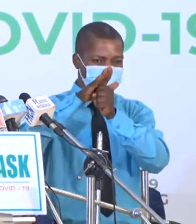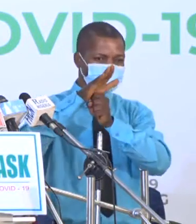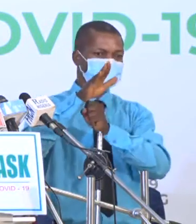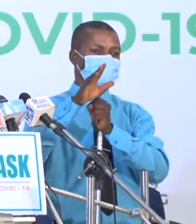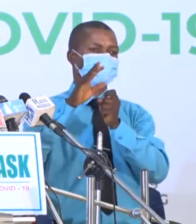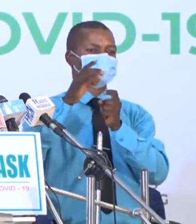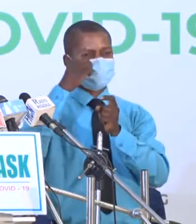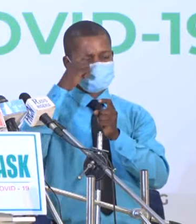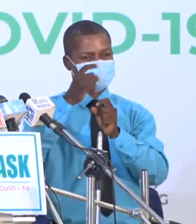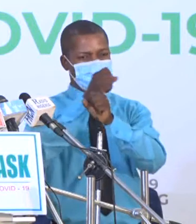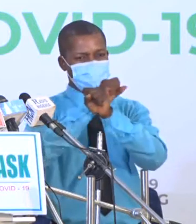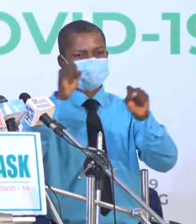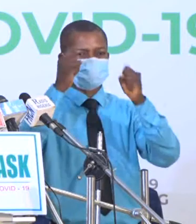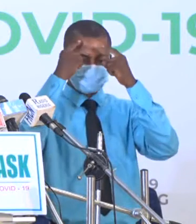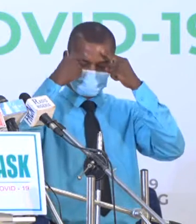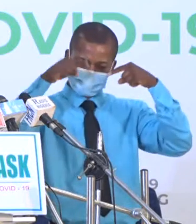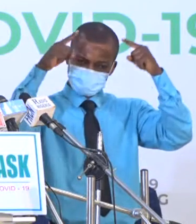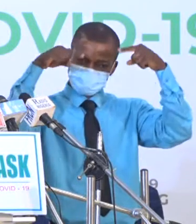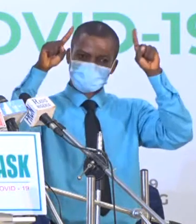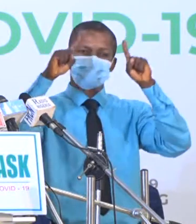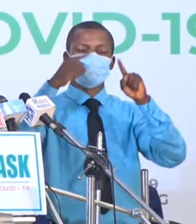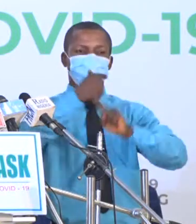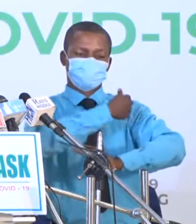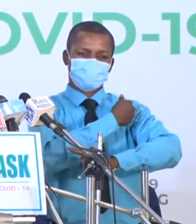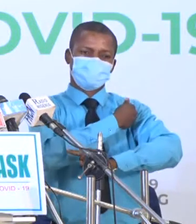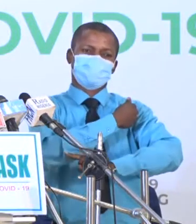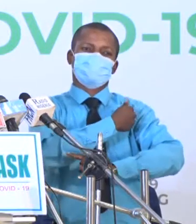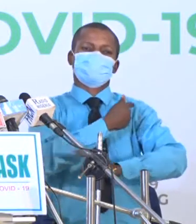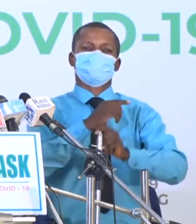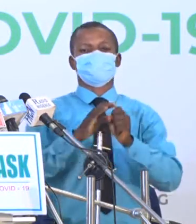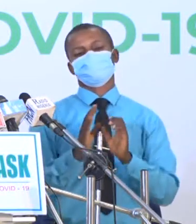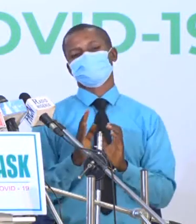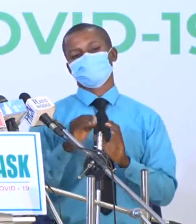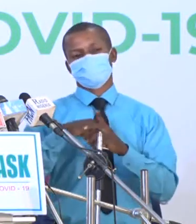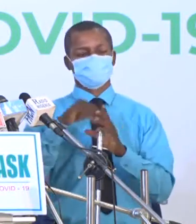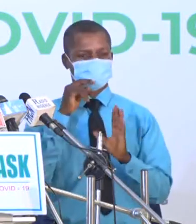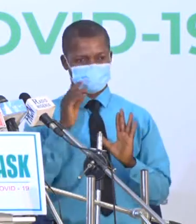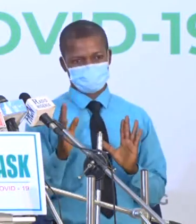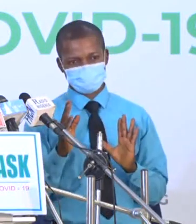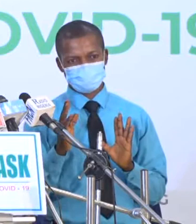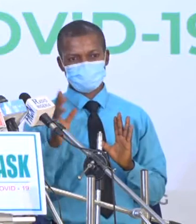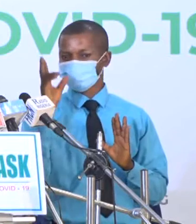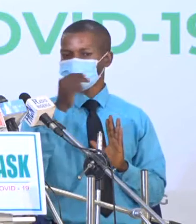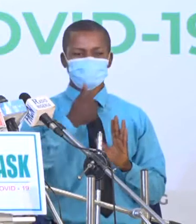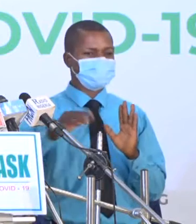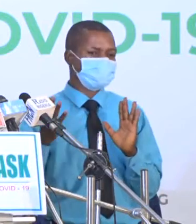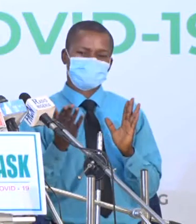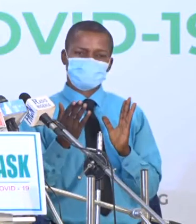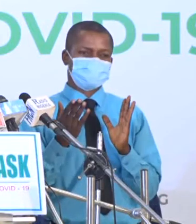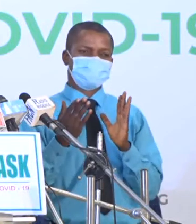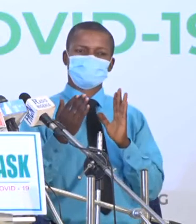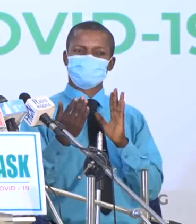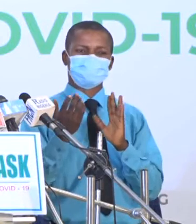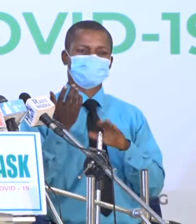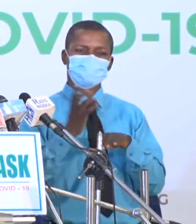successful COVID-19 vaccination in the country. No safety and efficacy standards has